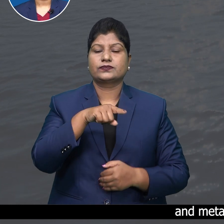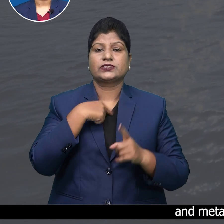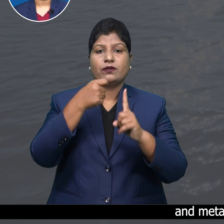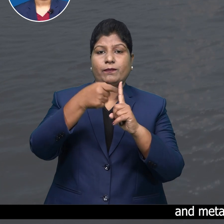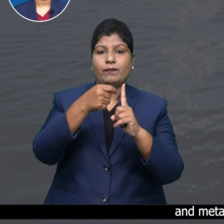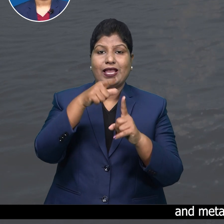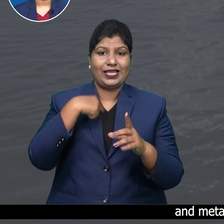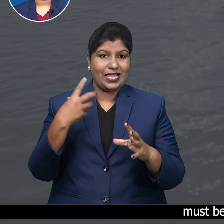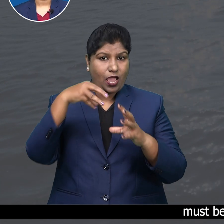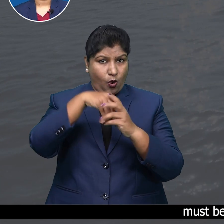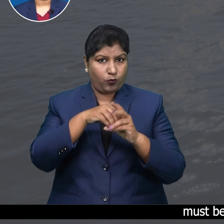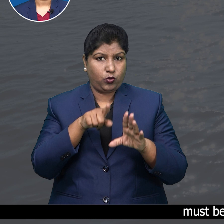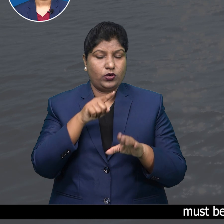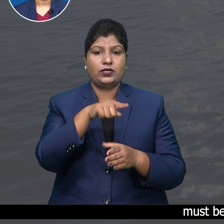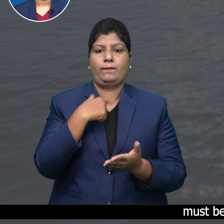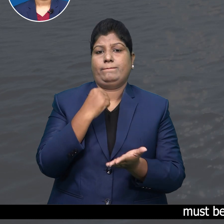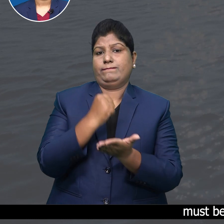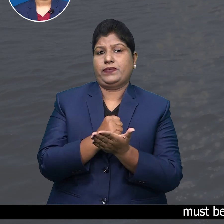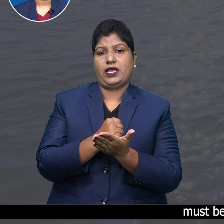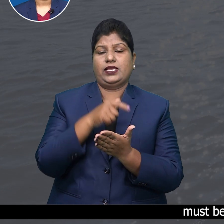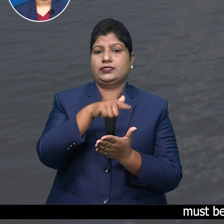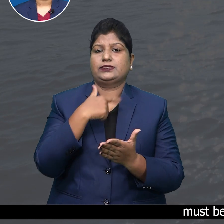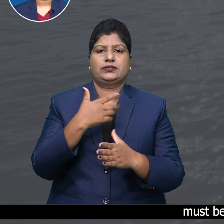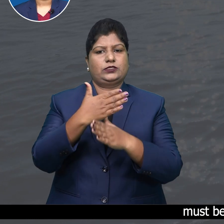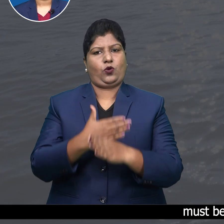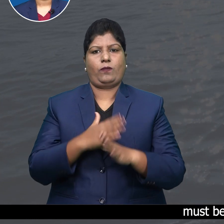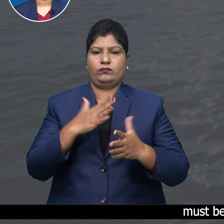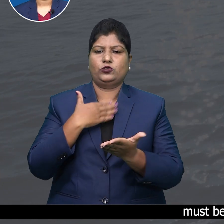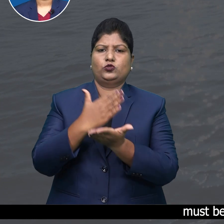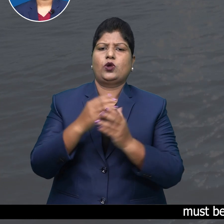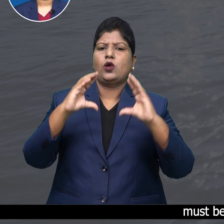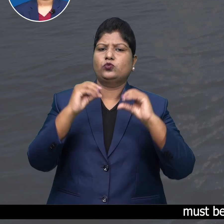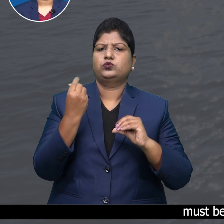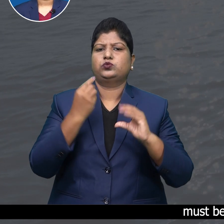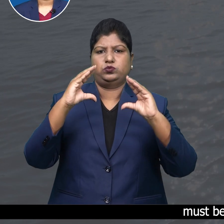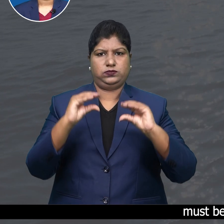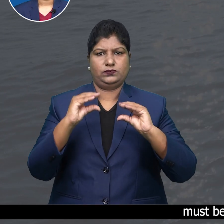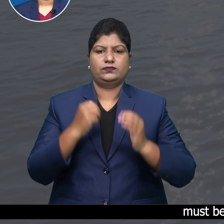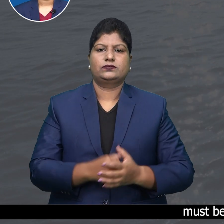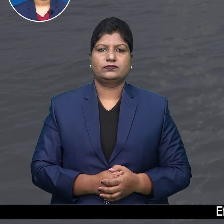metallic compounds must be precipitated.